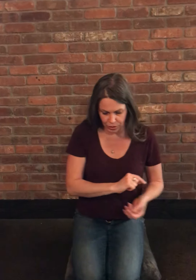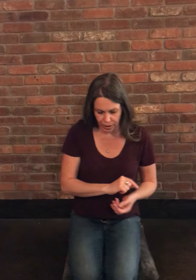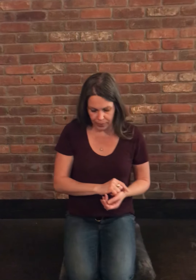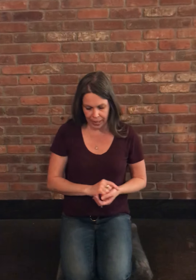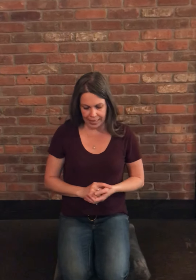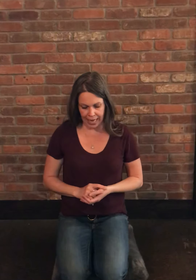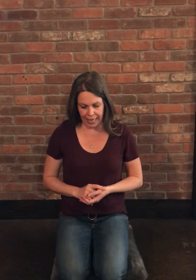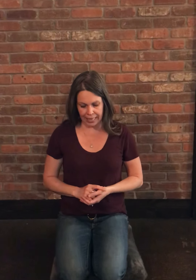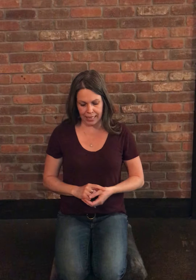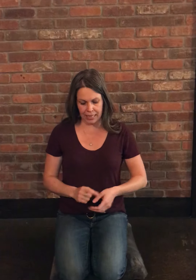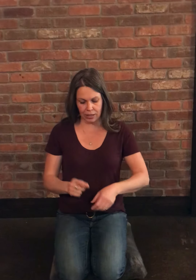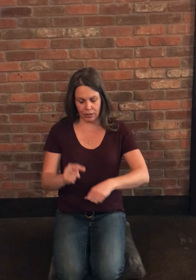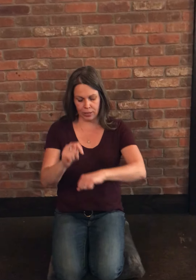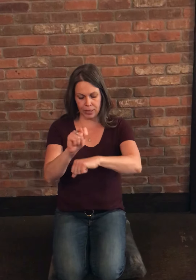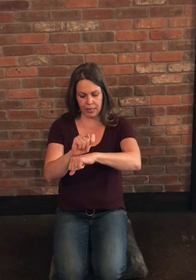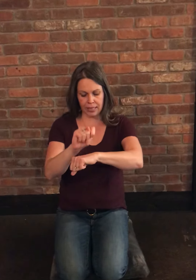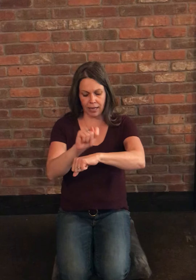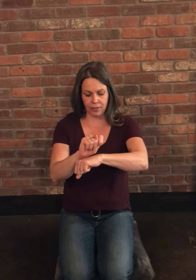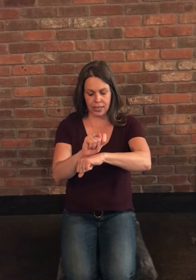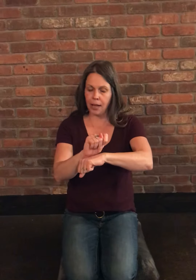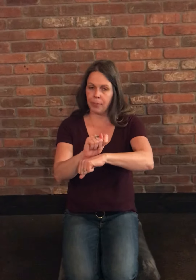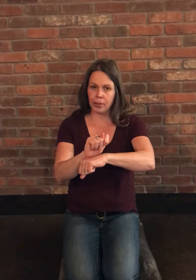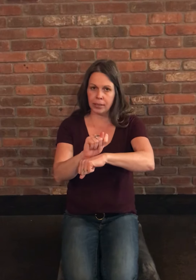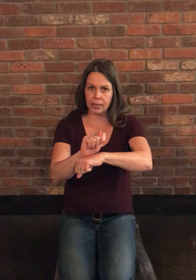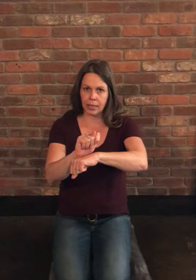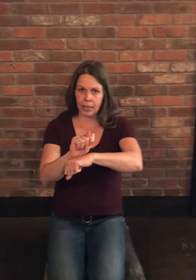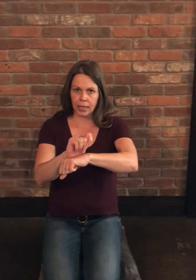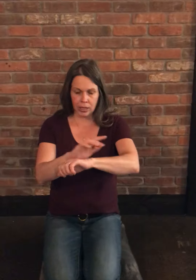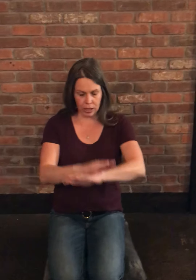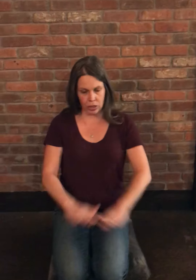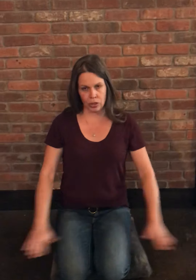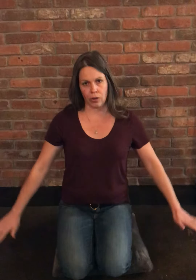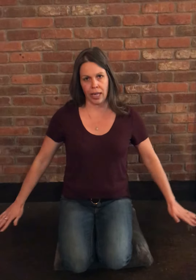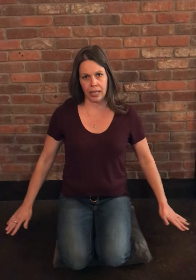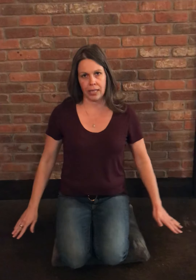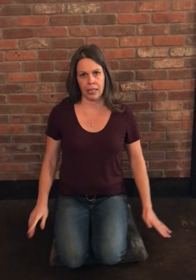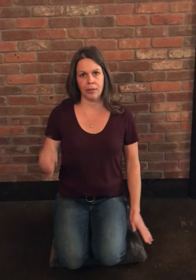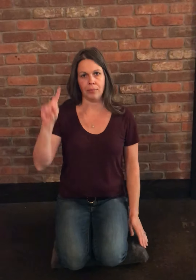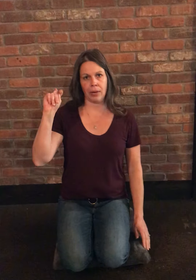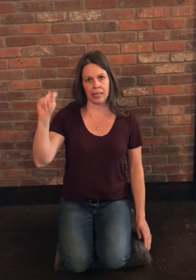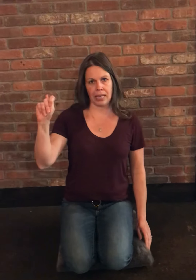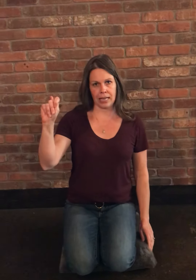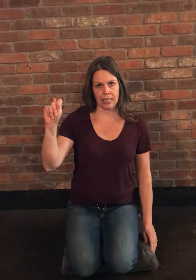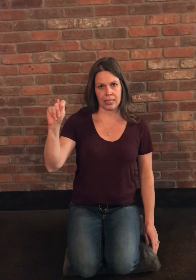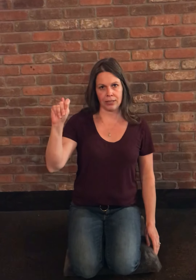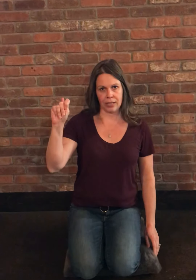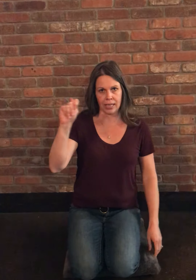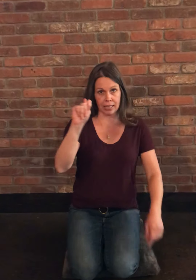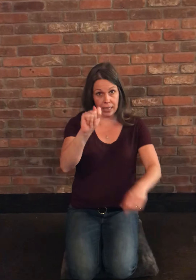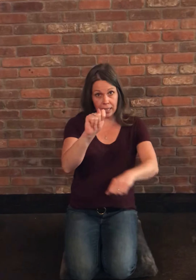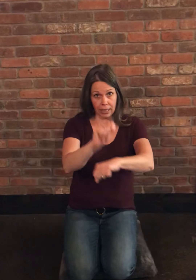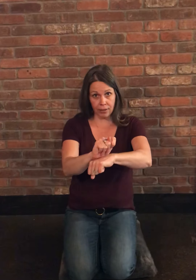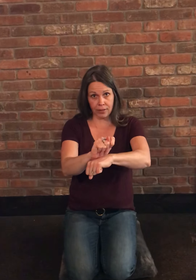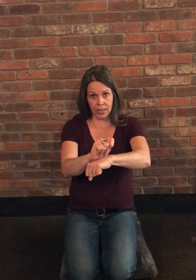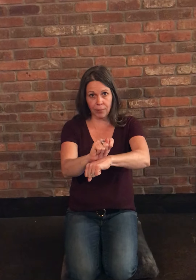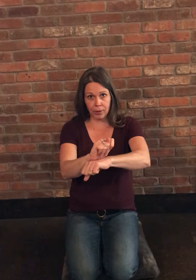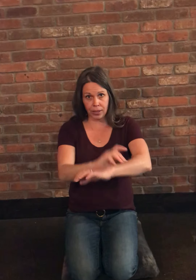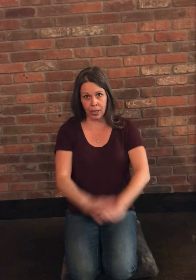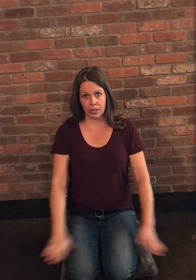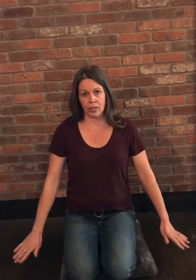destroyed by Titus. So this was our sign for temple destroyed by Titus. So it's like a T here for temple